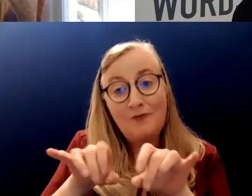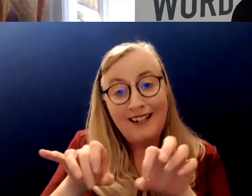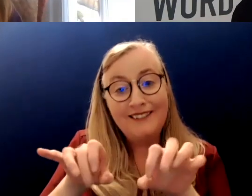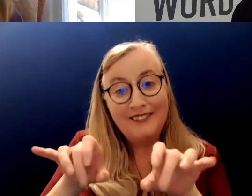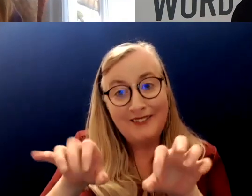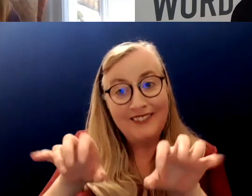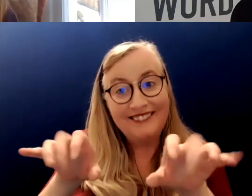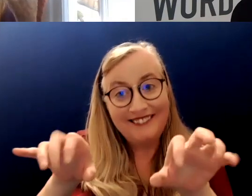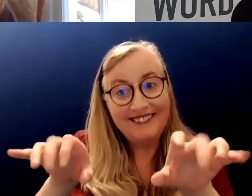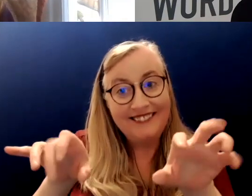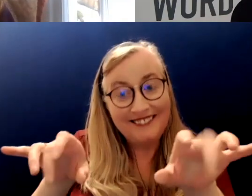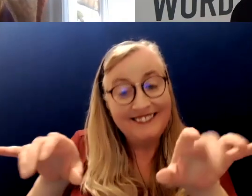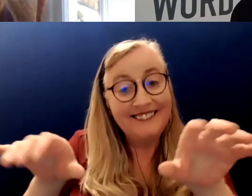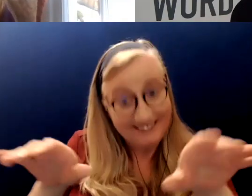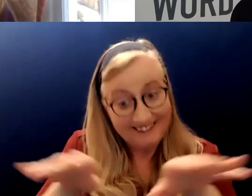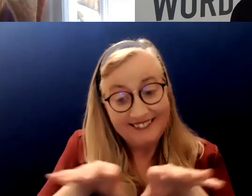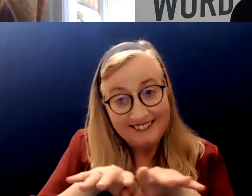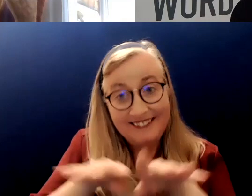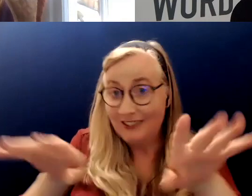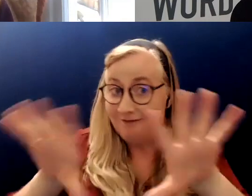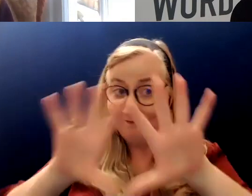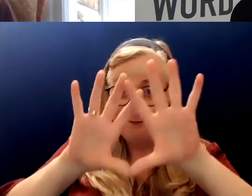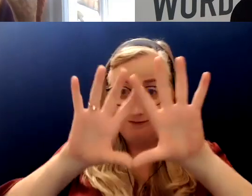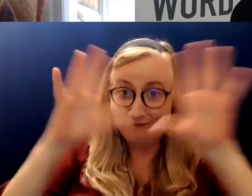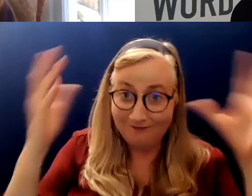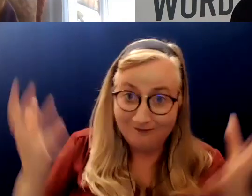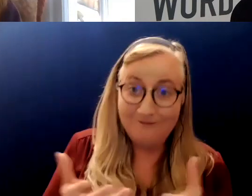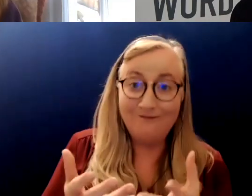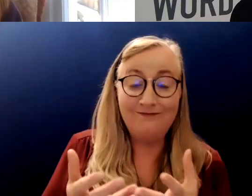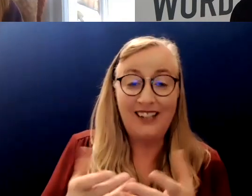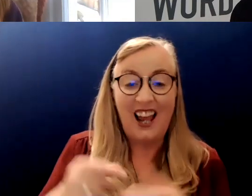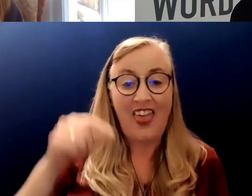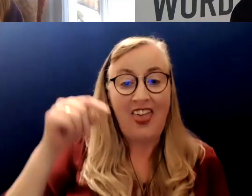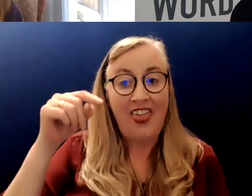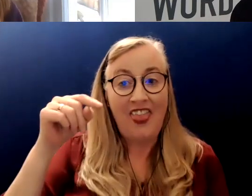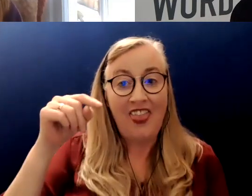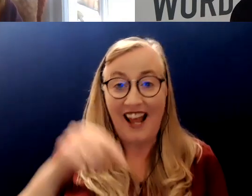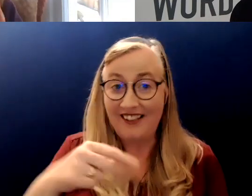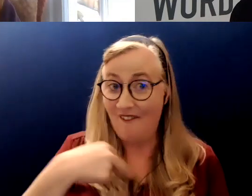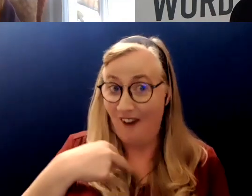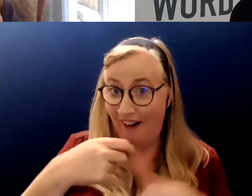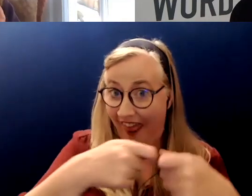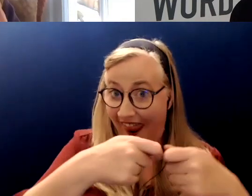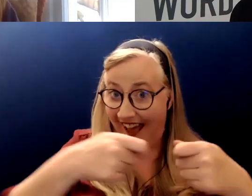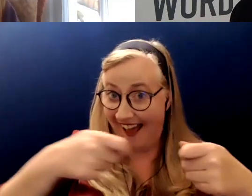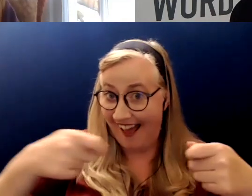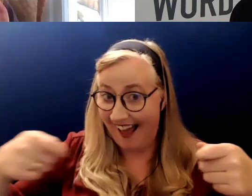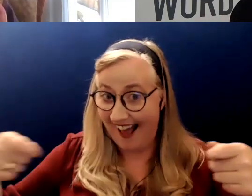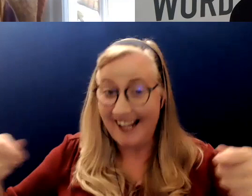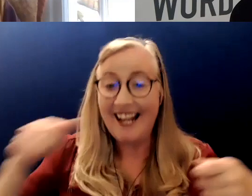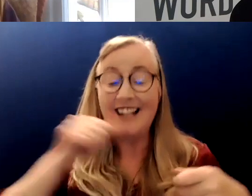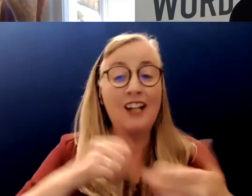all around to far corners of the earth. So that's a very long answer to your question of how it began,